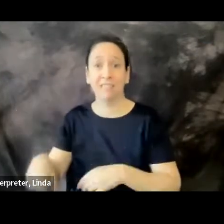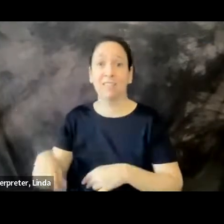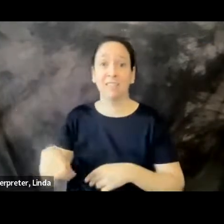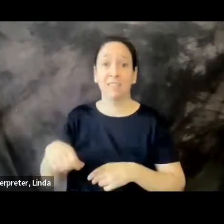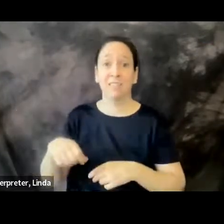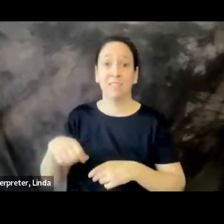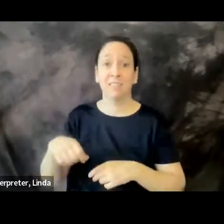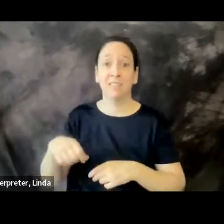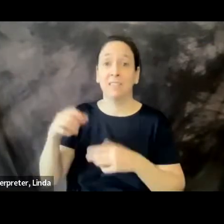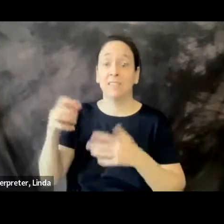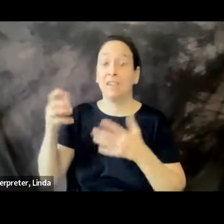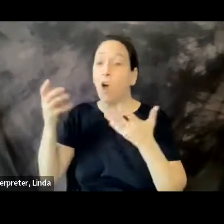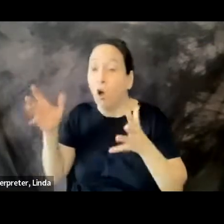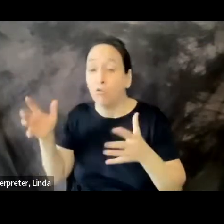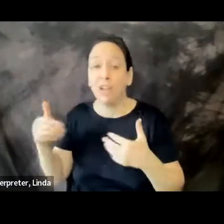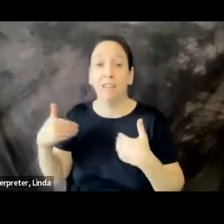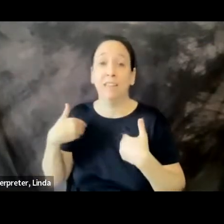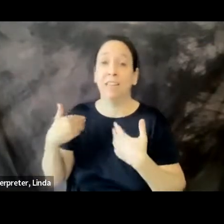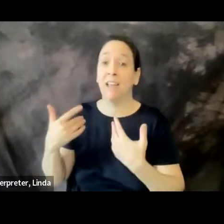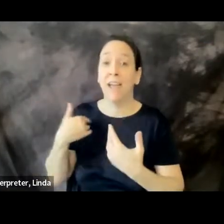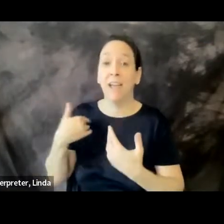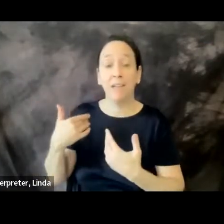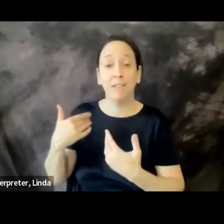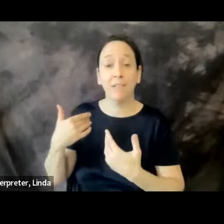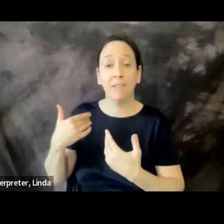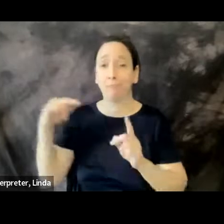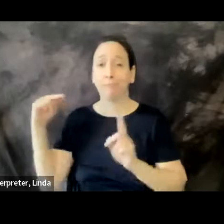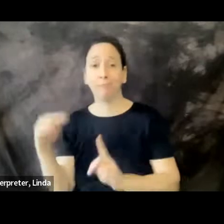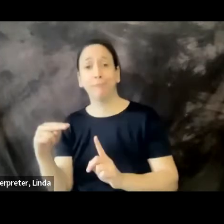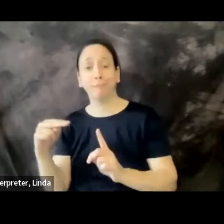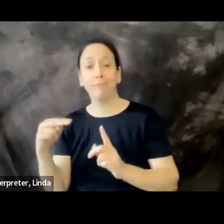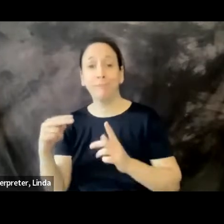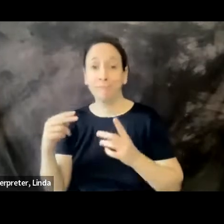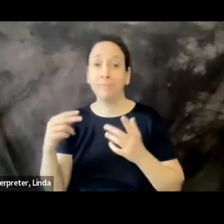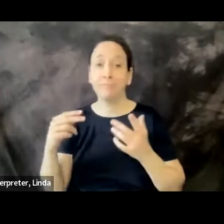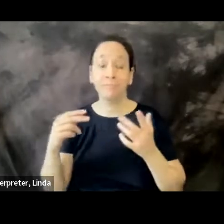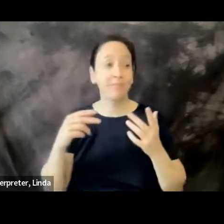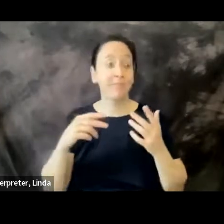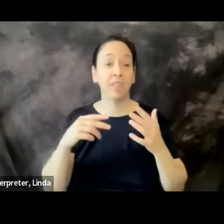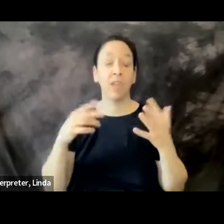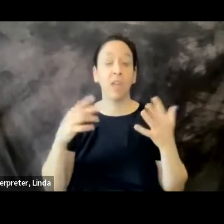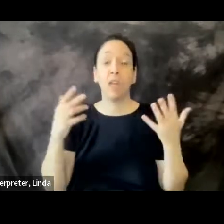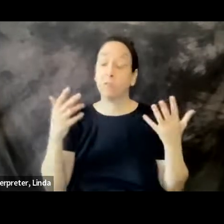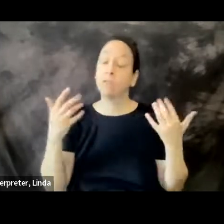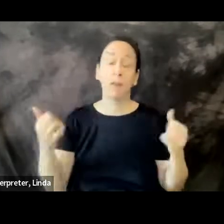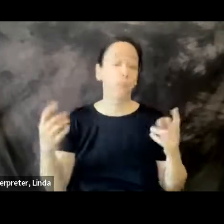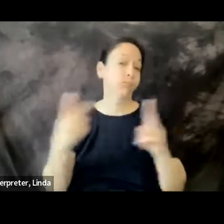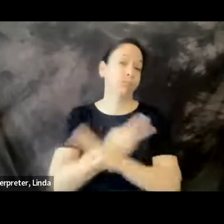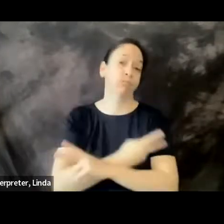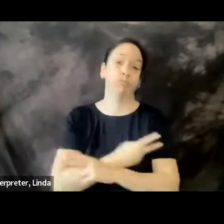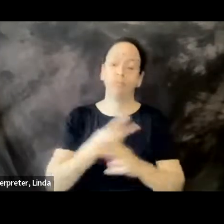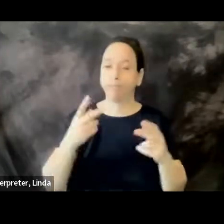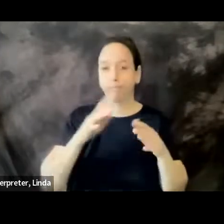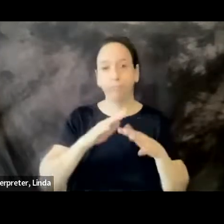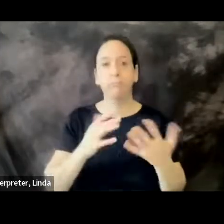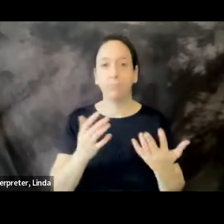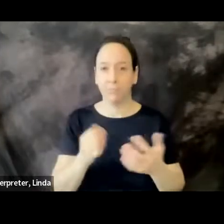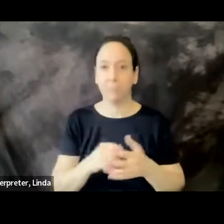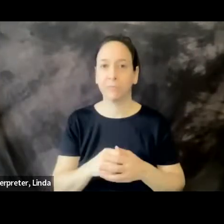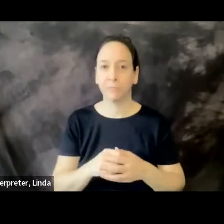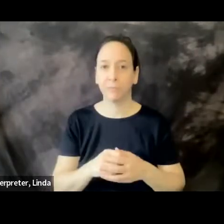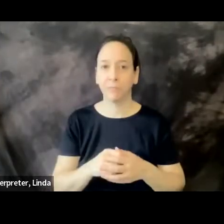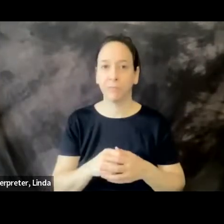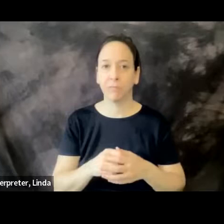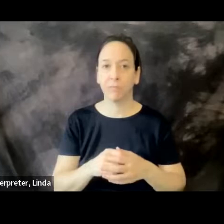flagged content or activities occurring in a school environment. Lastly, I would be remiss if I were